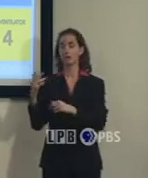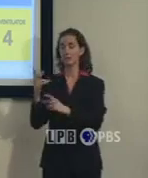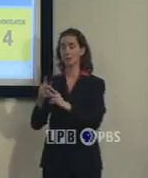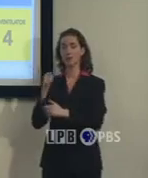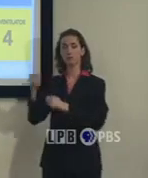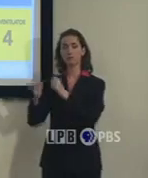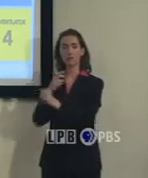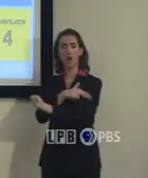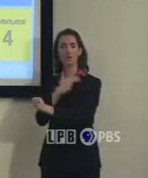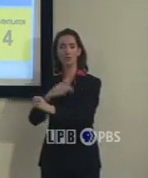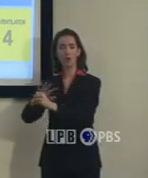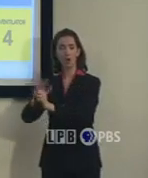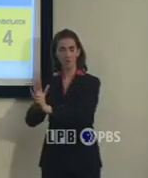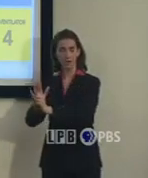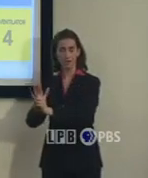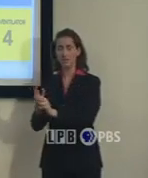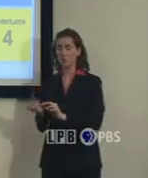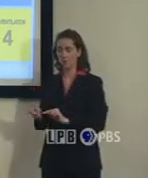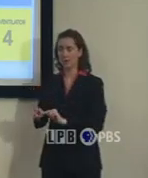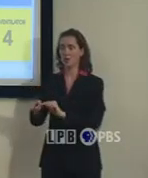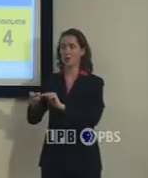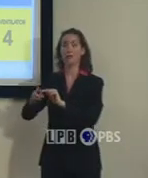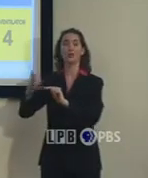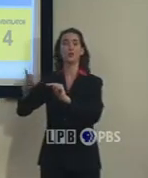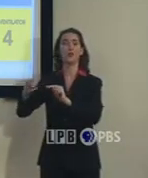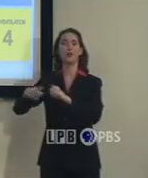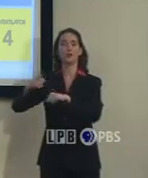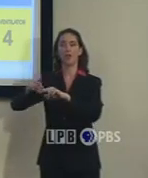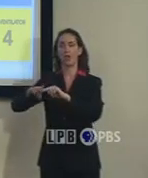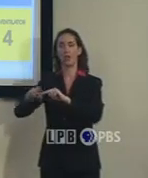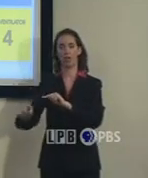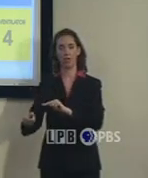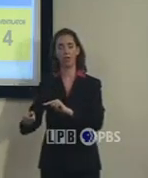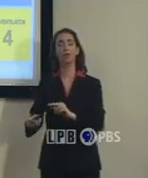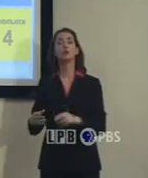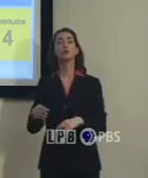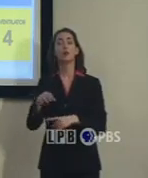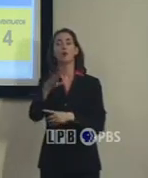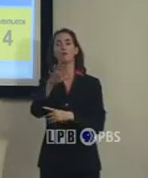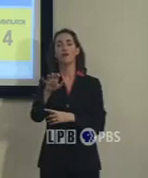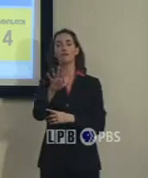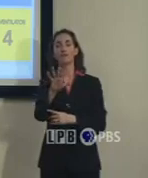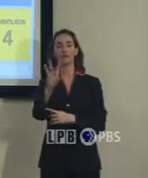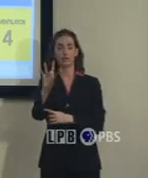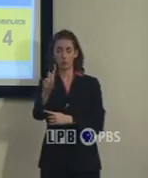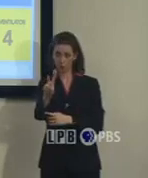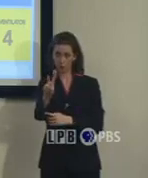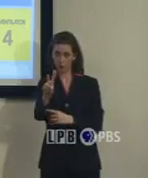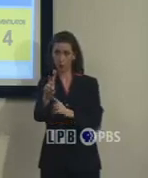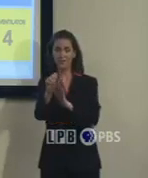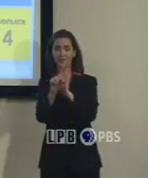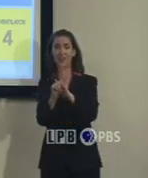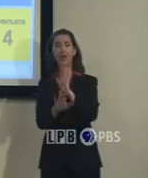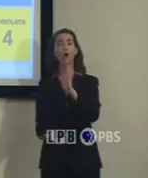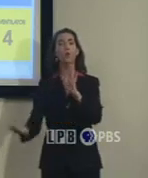hospitalizations, we saw a decrease today. So there are 552 Statewide COVID-19 hospitalizations